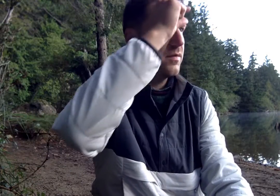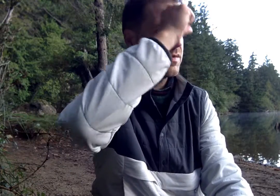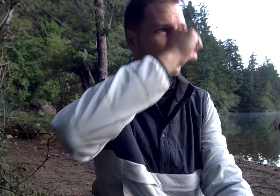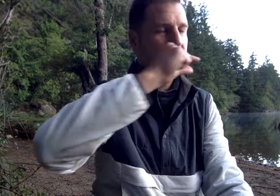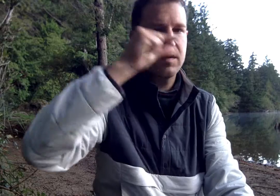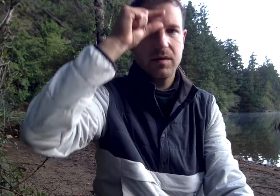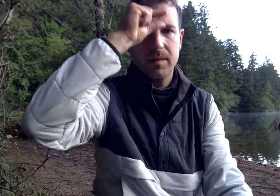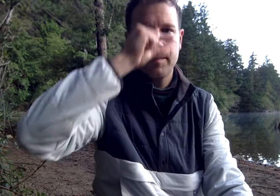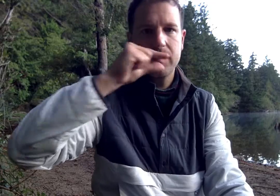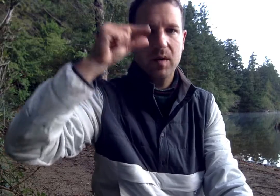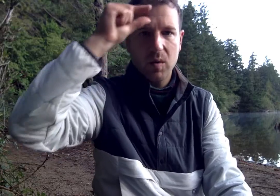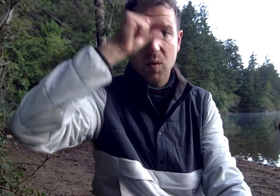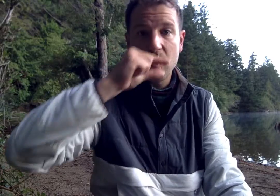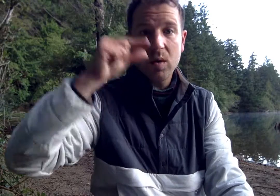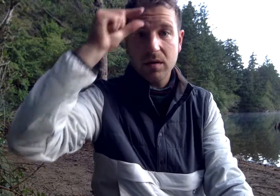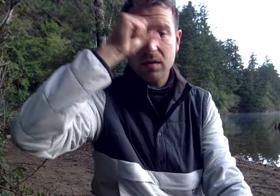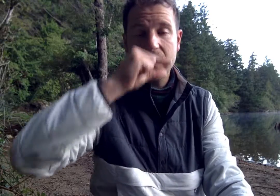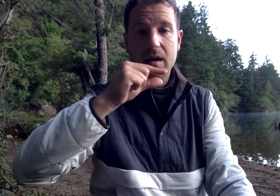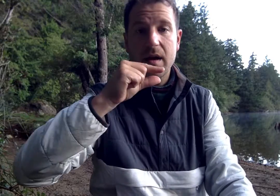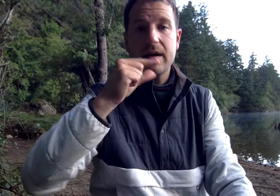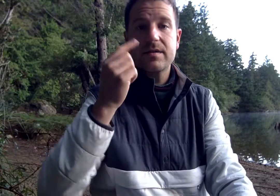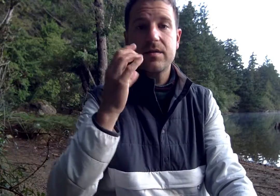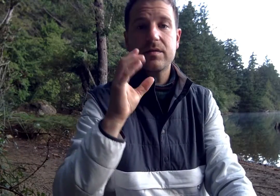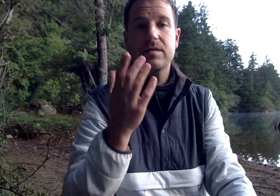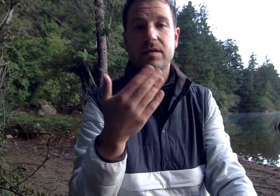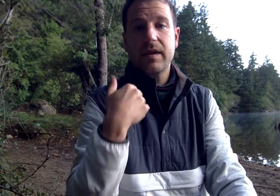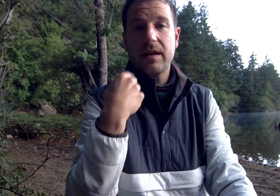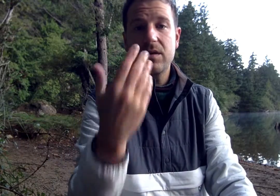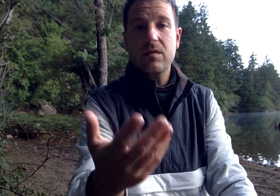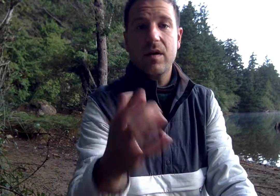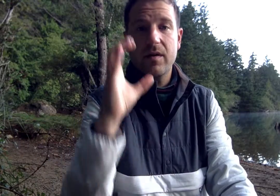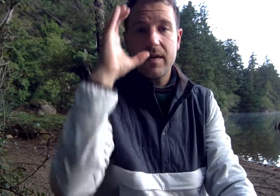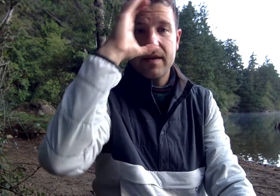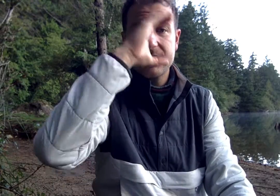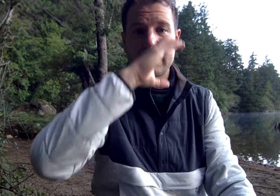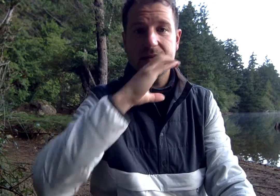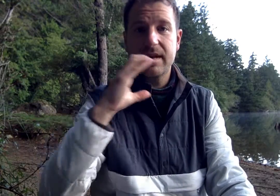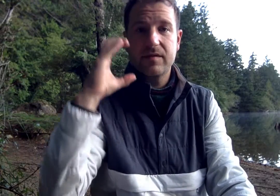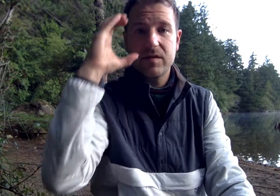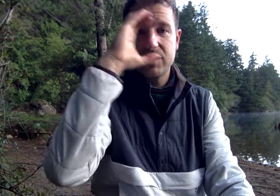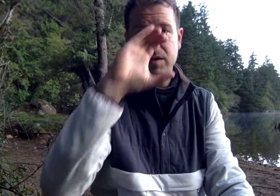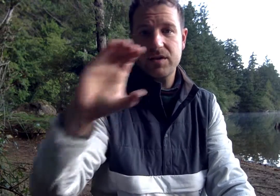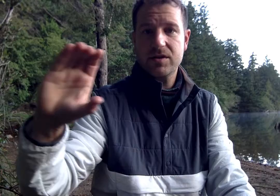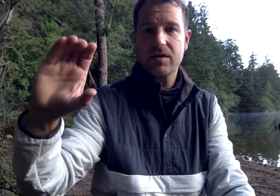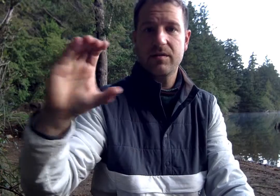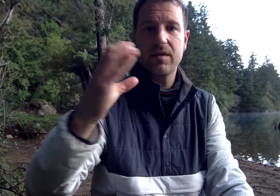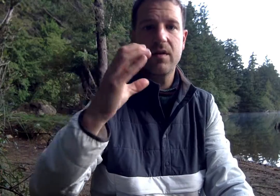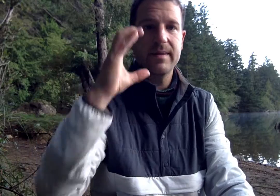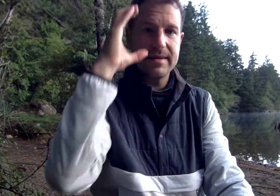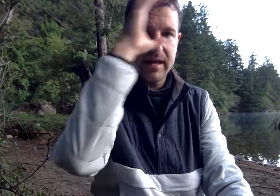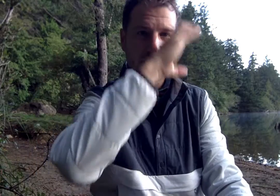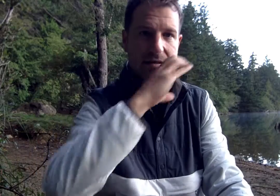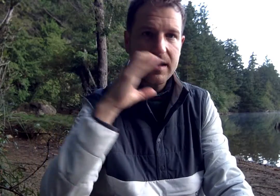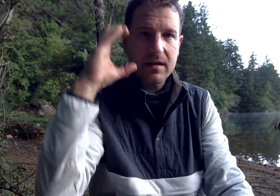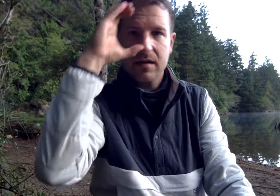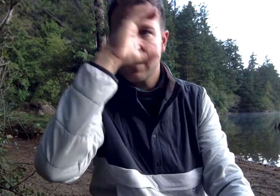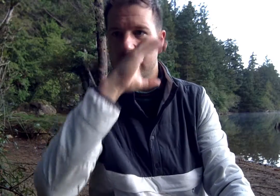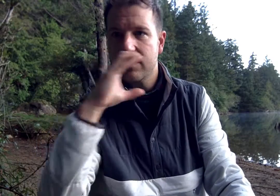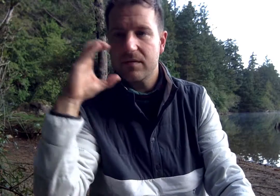nose, Google. So to let you know, this is the sign for search with an open C hand